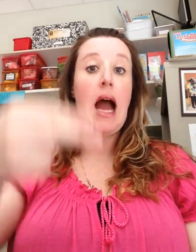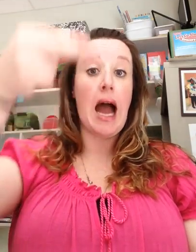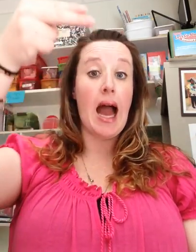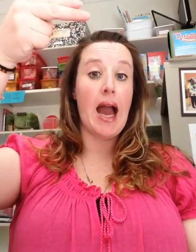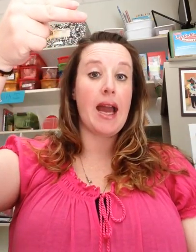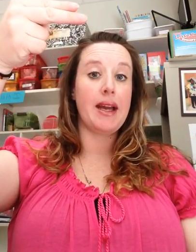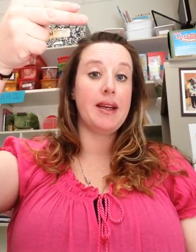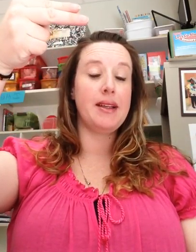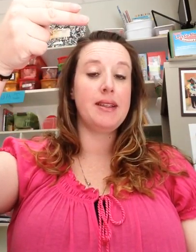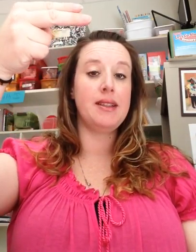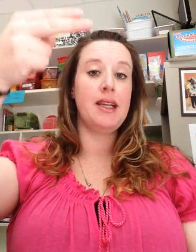High,